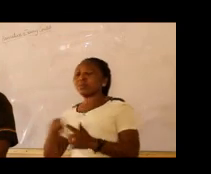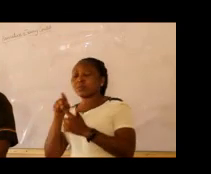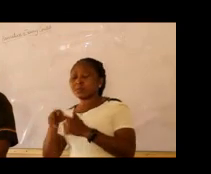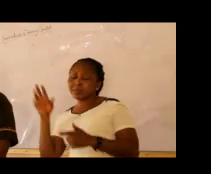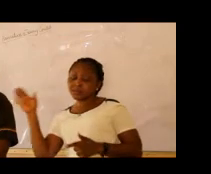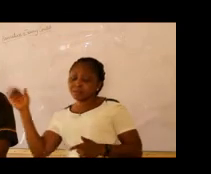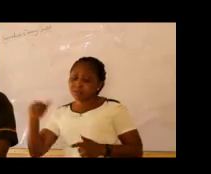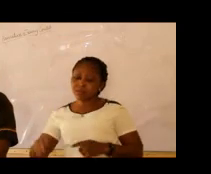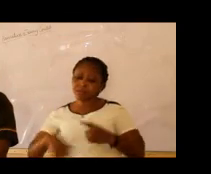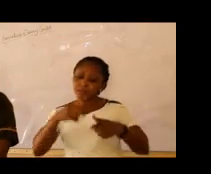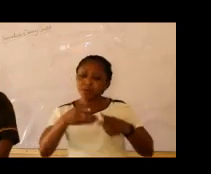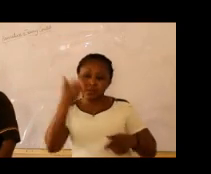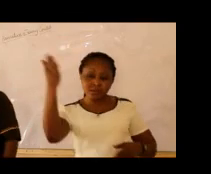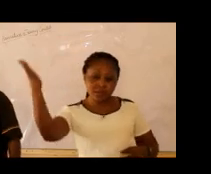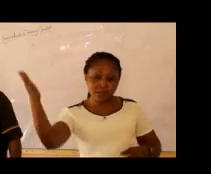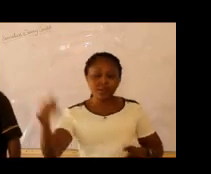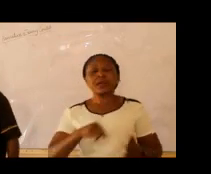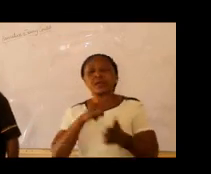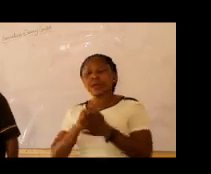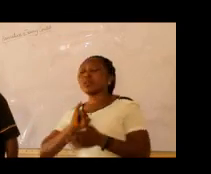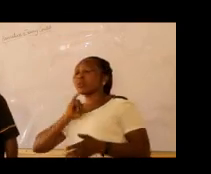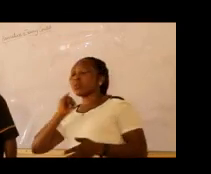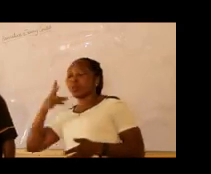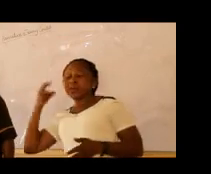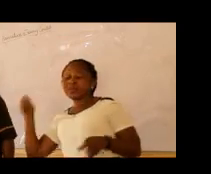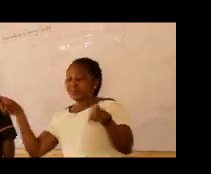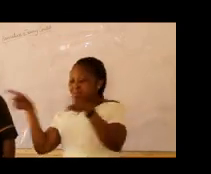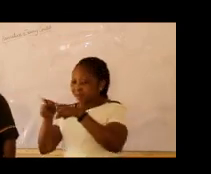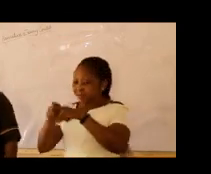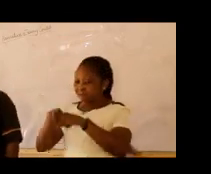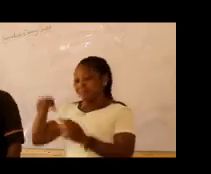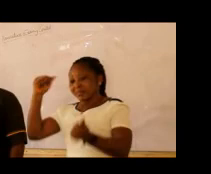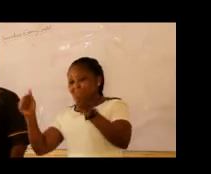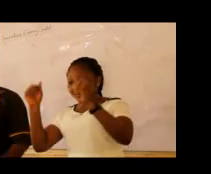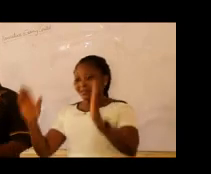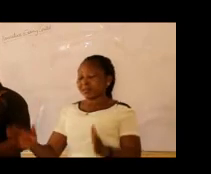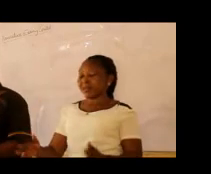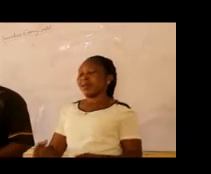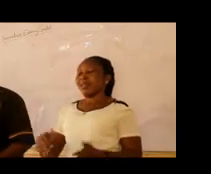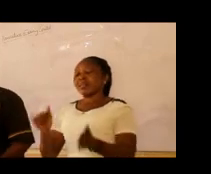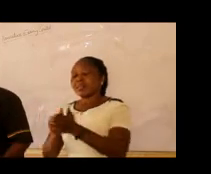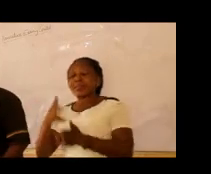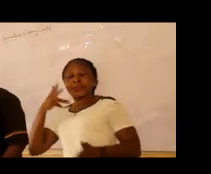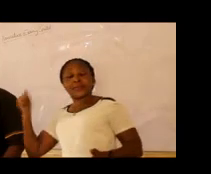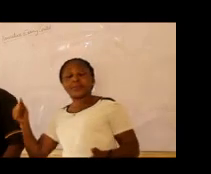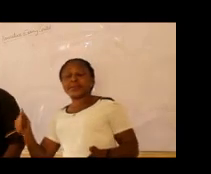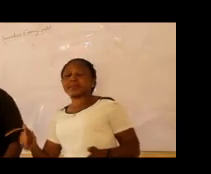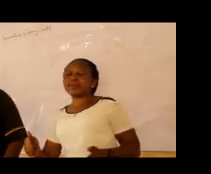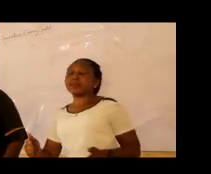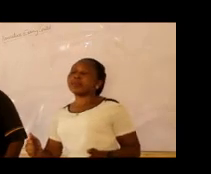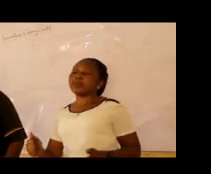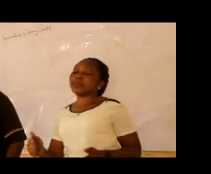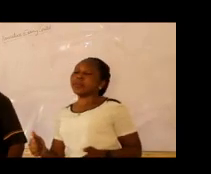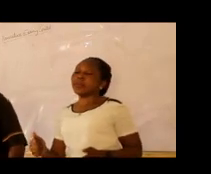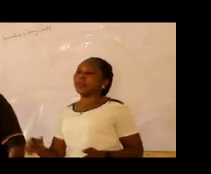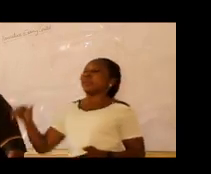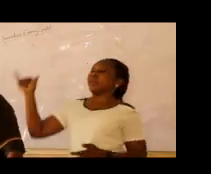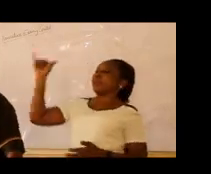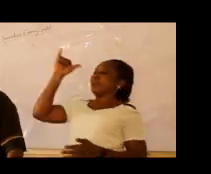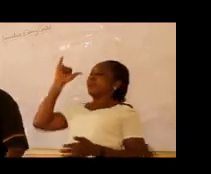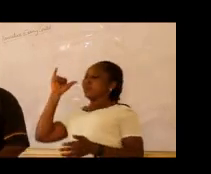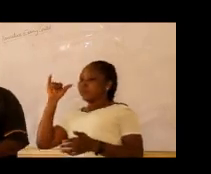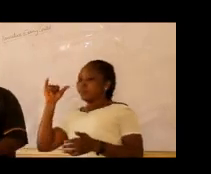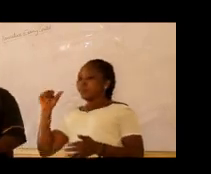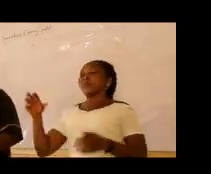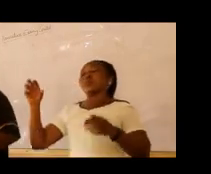life. So you are strongly suggesting that